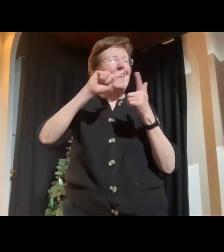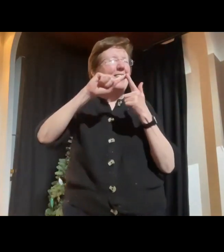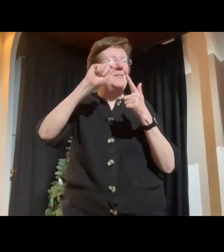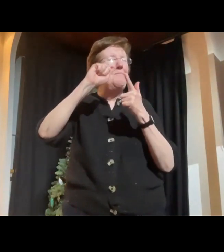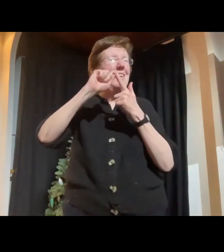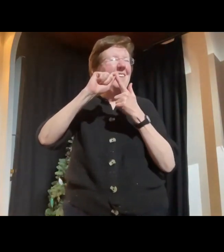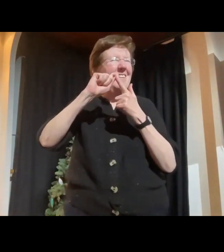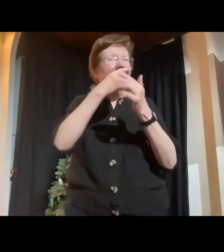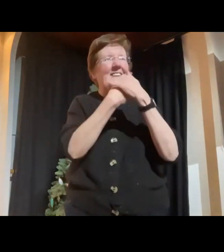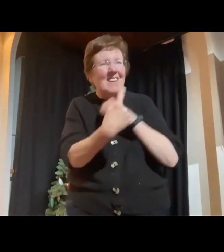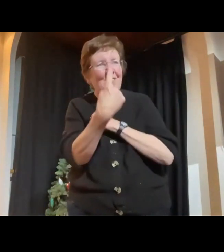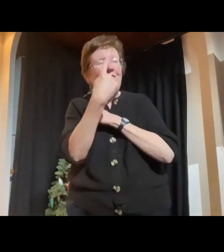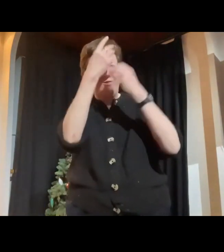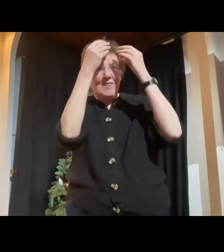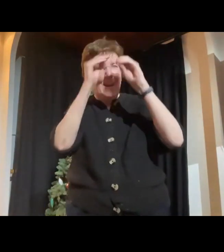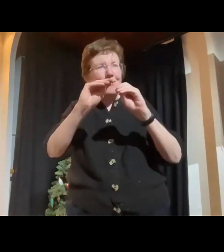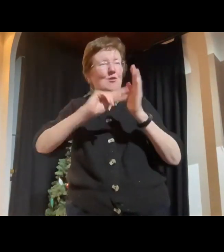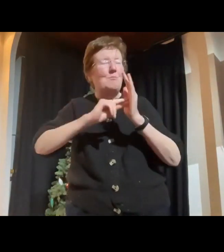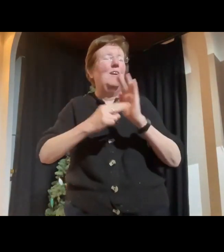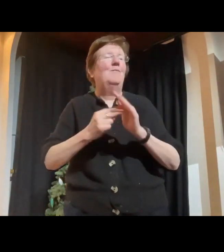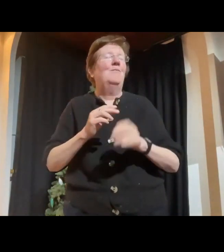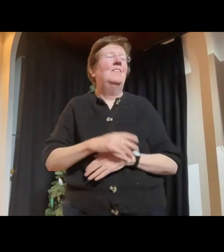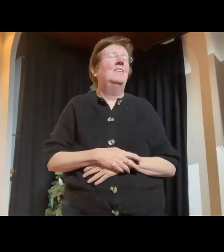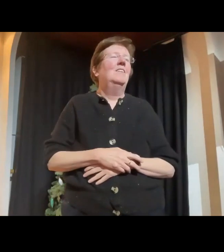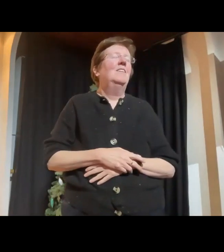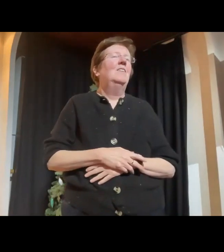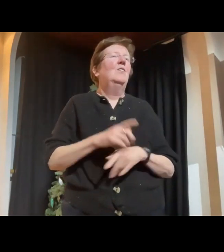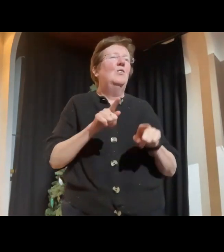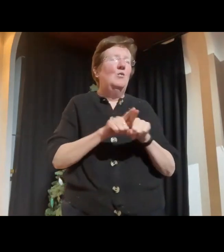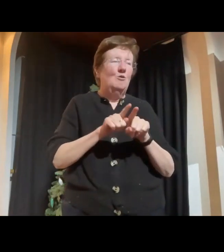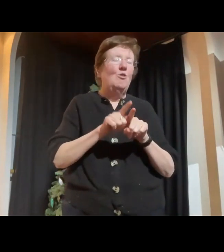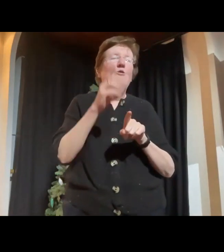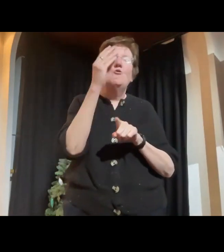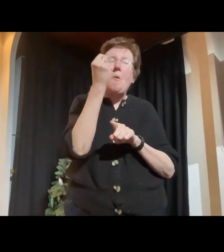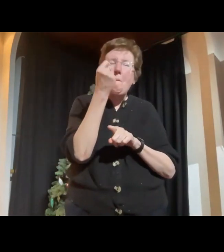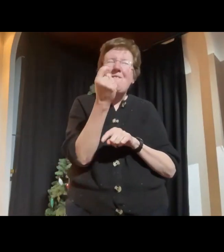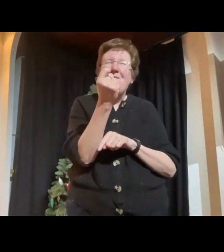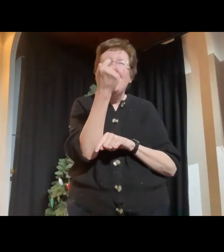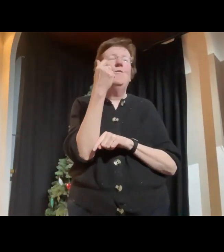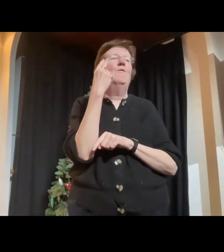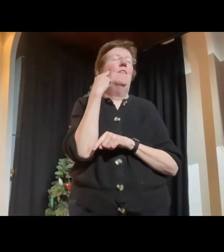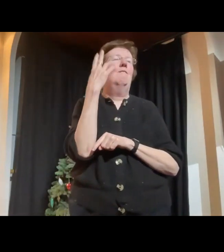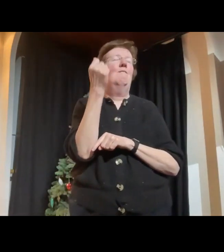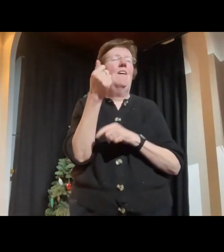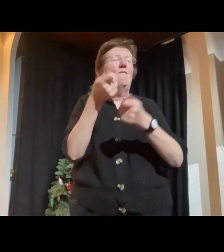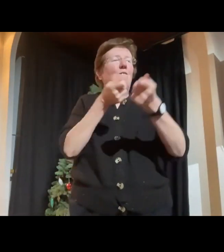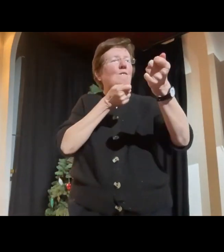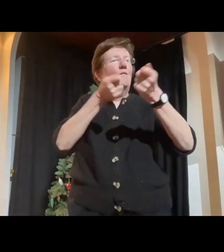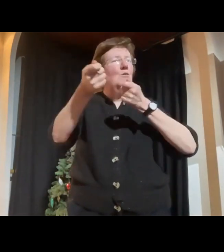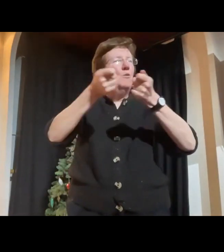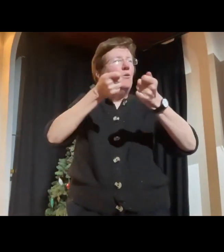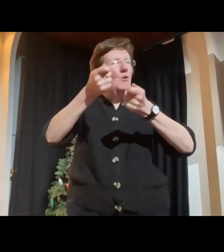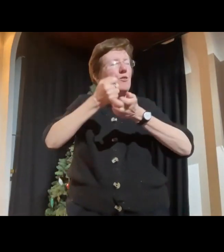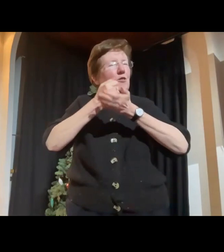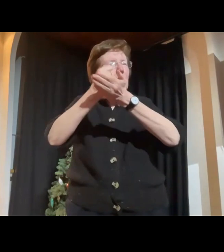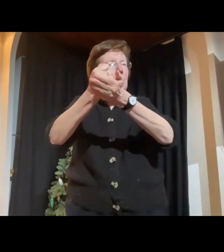So in Scotland we have an ECP, the ICP, an Individual Learners Plan, an ILP, and there's very